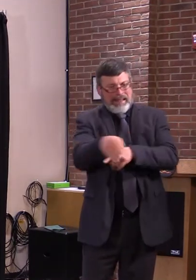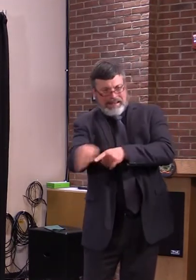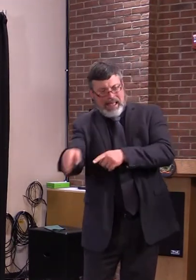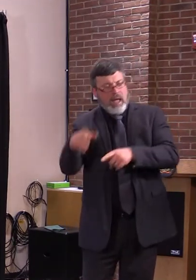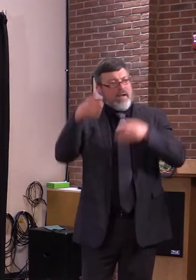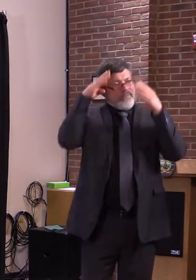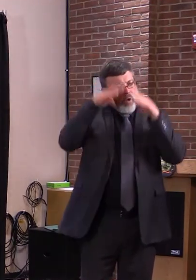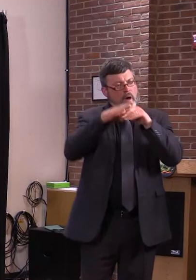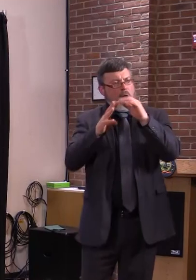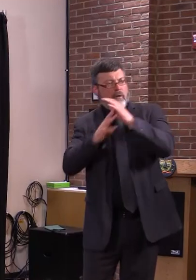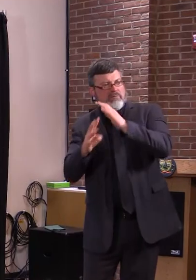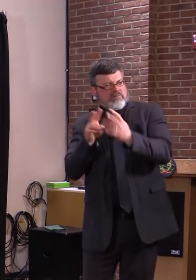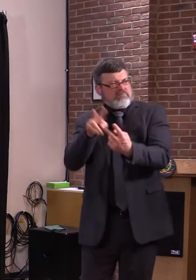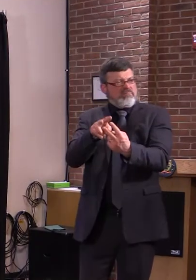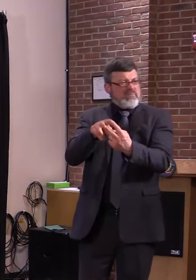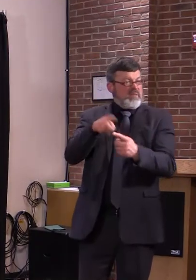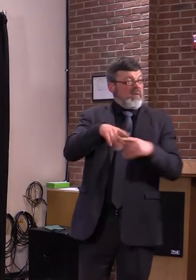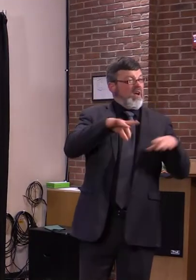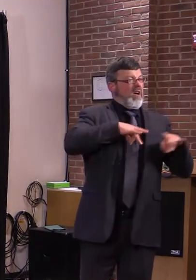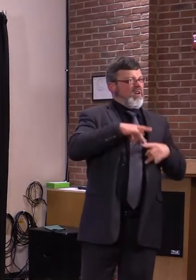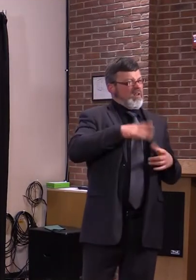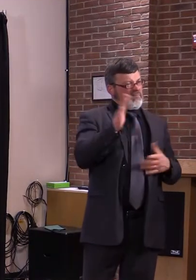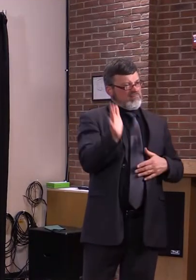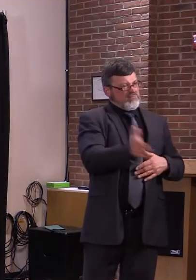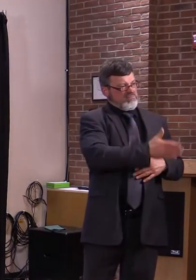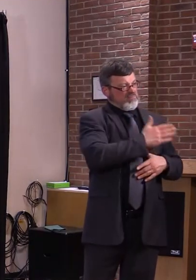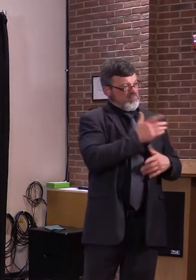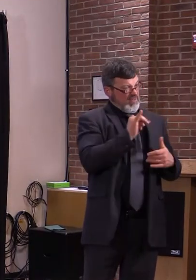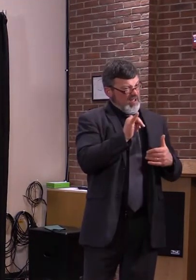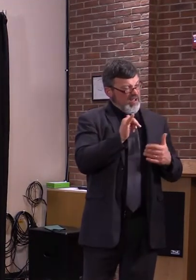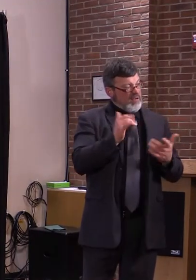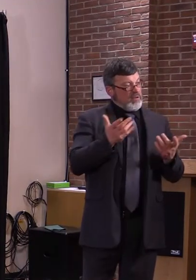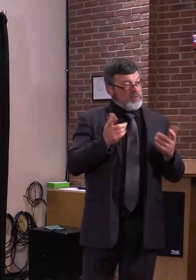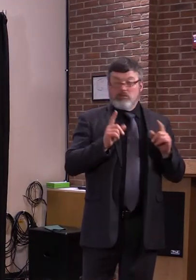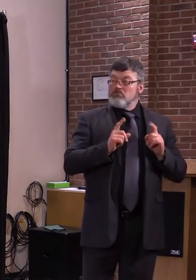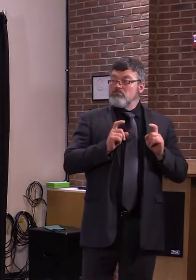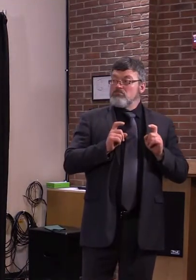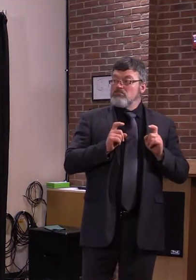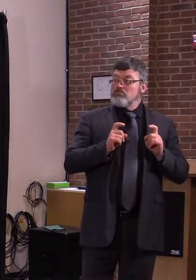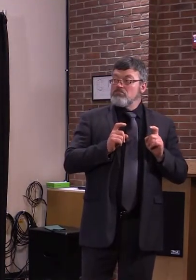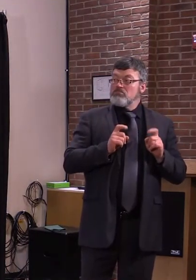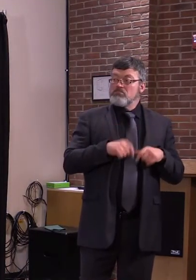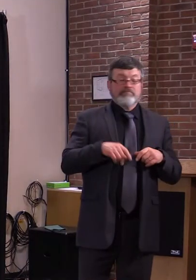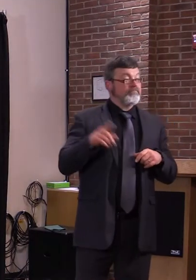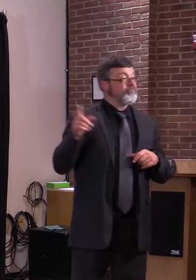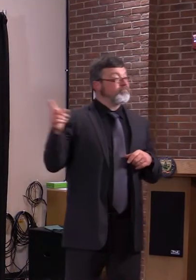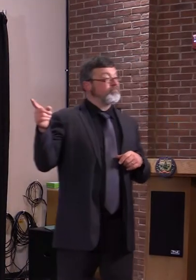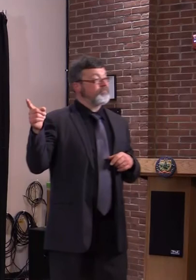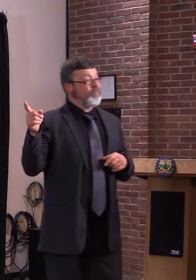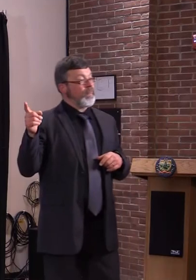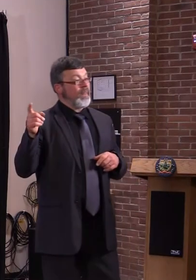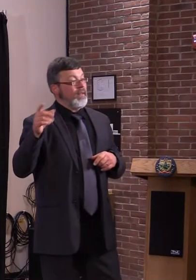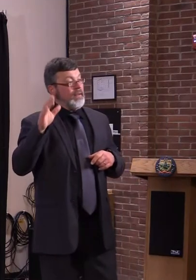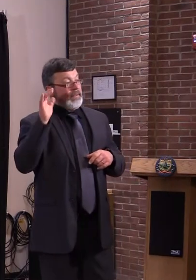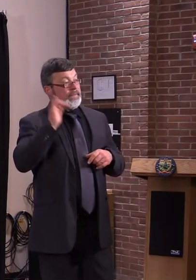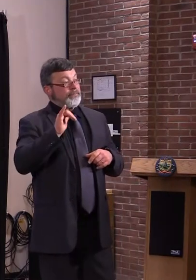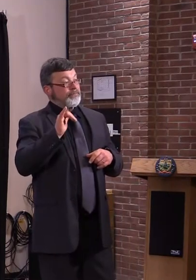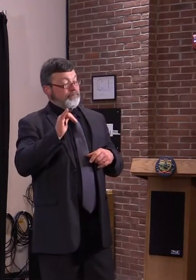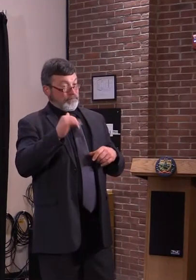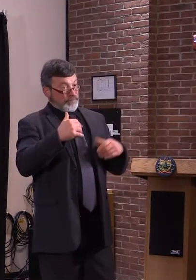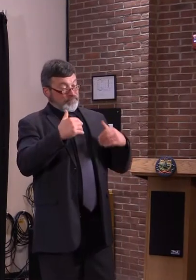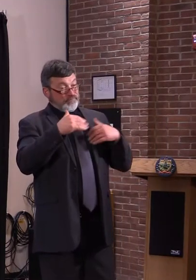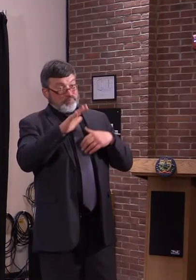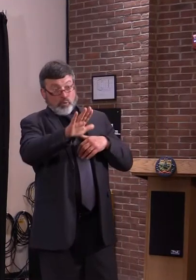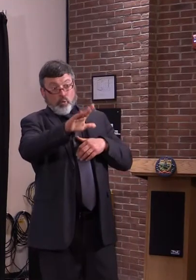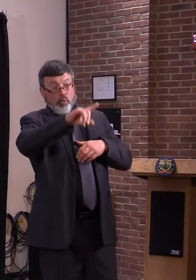Yeah, there's a lot in there, and as with every question, is not one answer. So when we look at the self-report